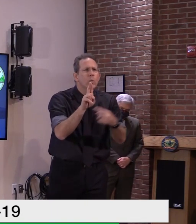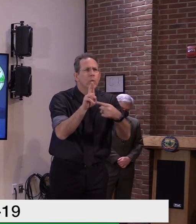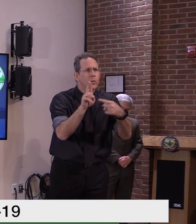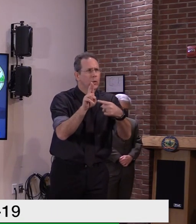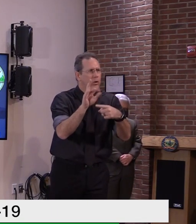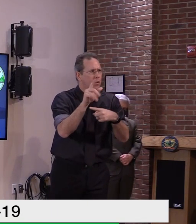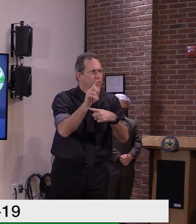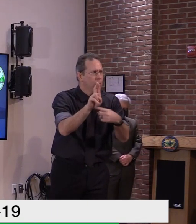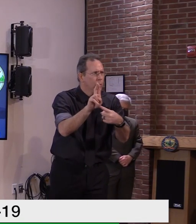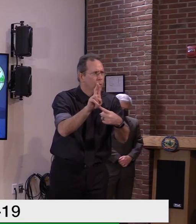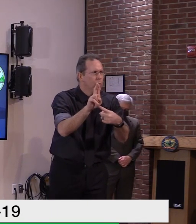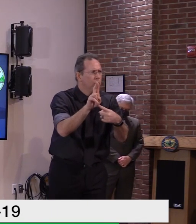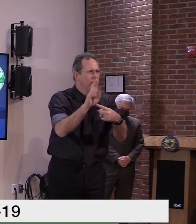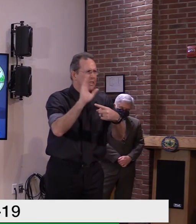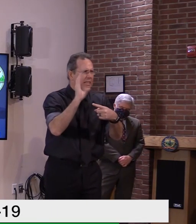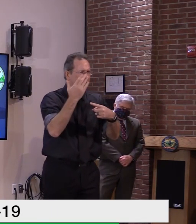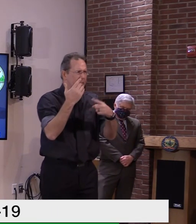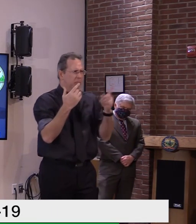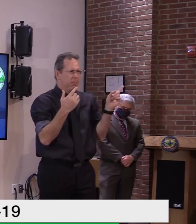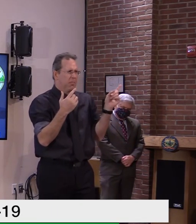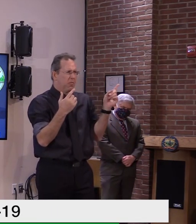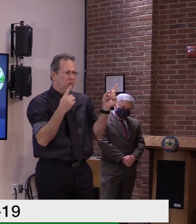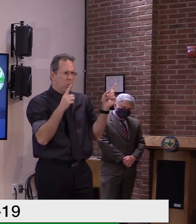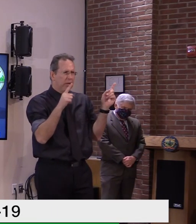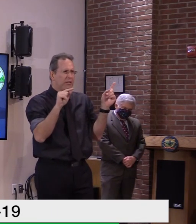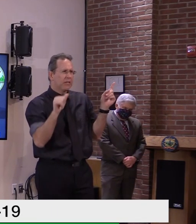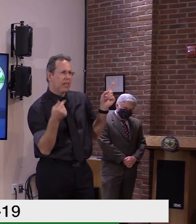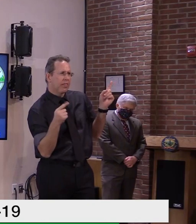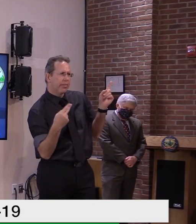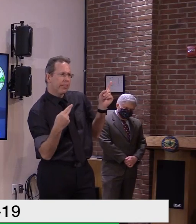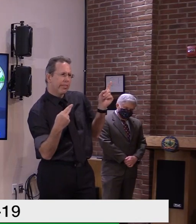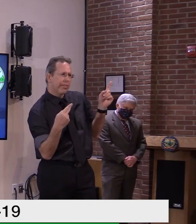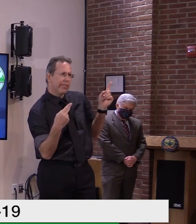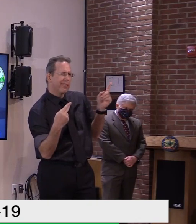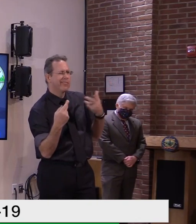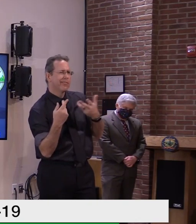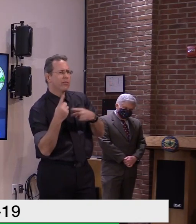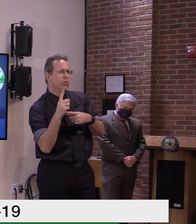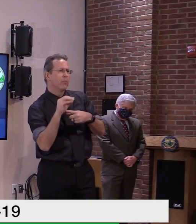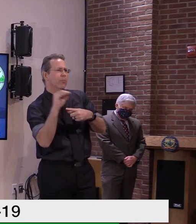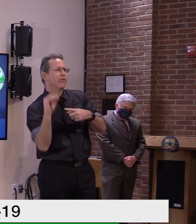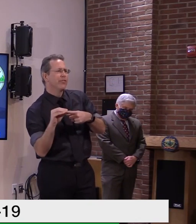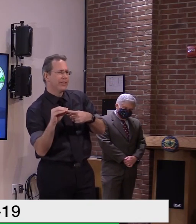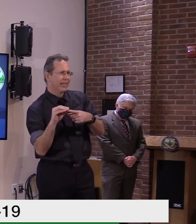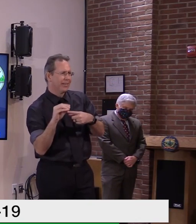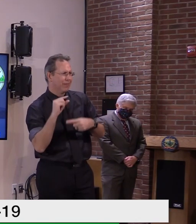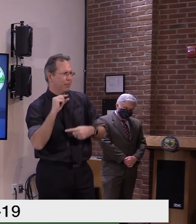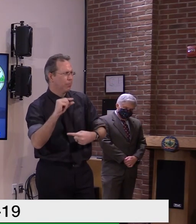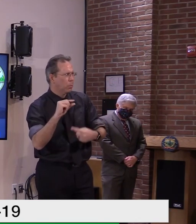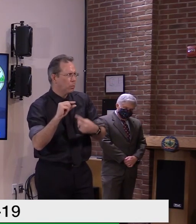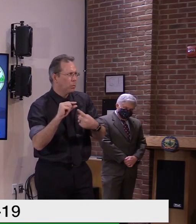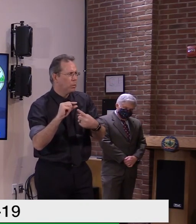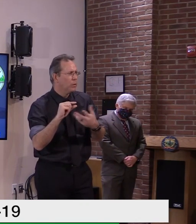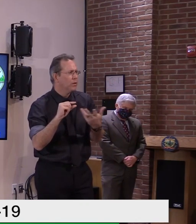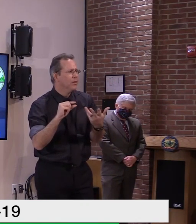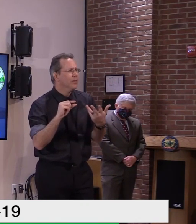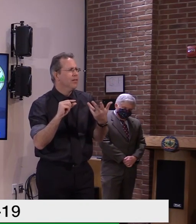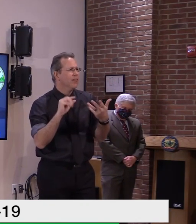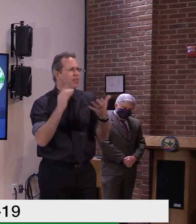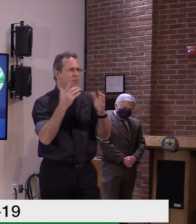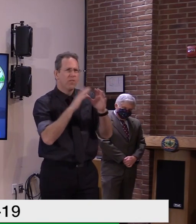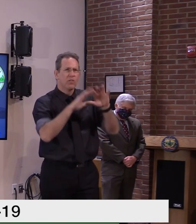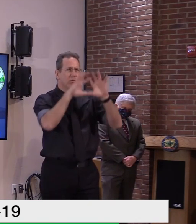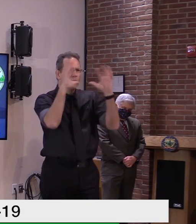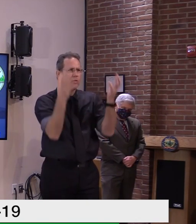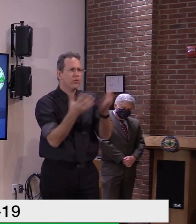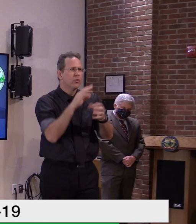0.1%, and they've noticed this like worldwide. What happened to, you know, flu